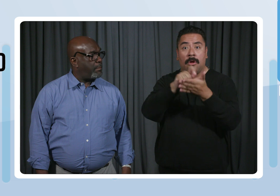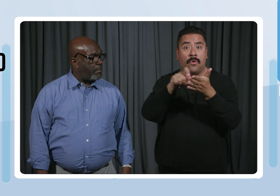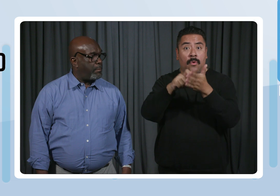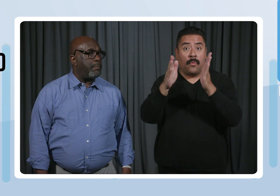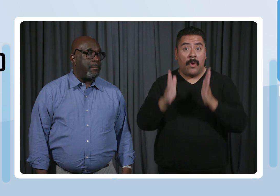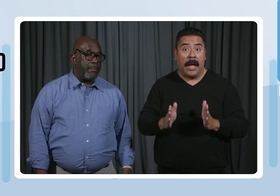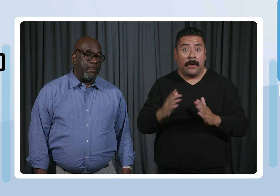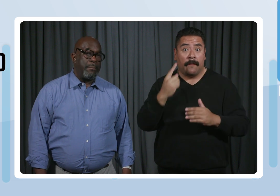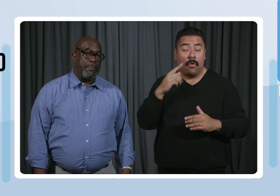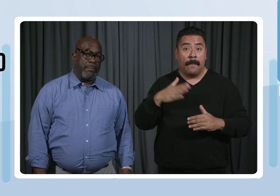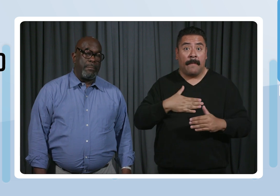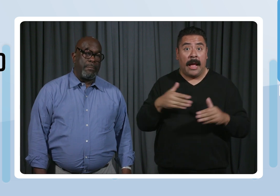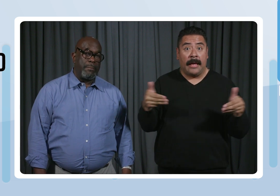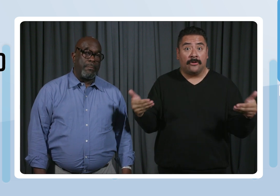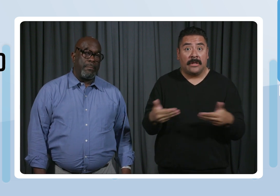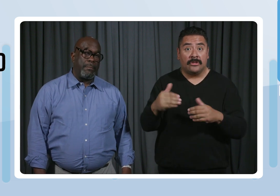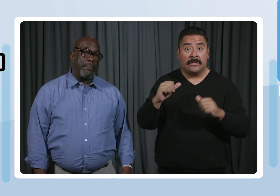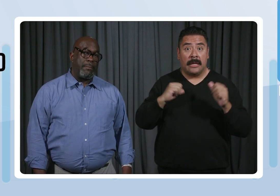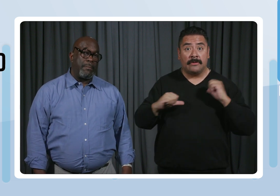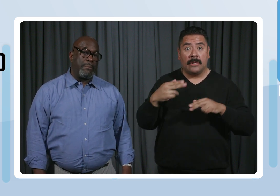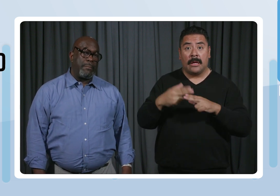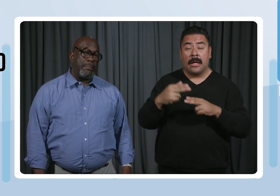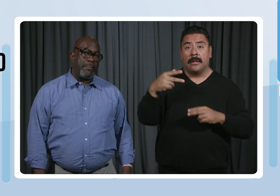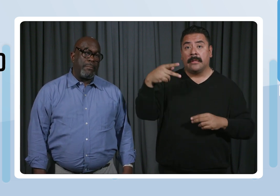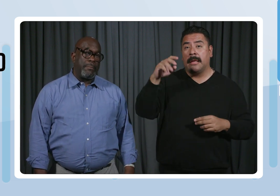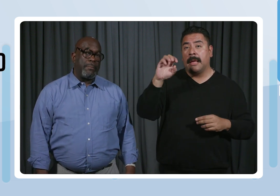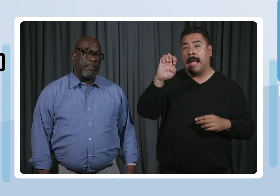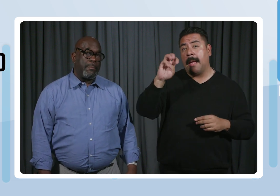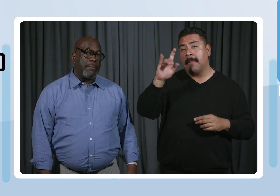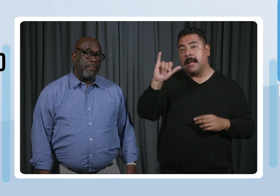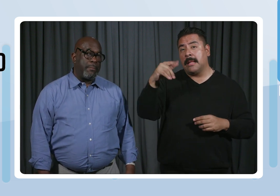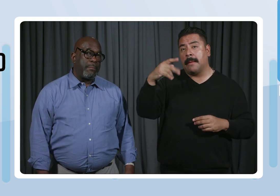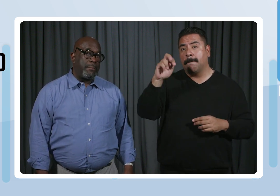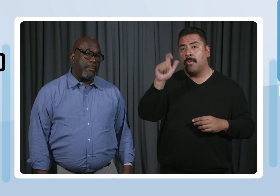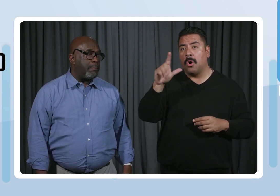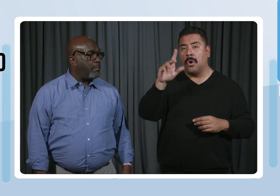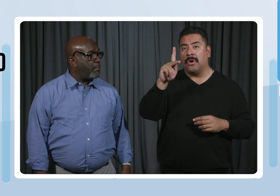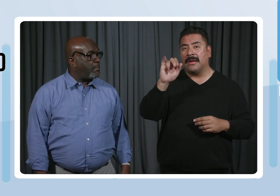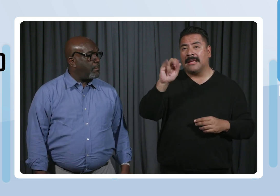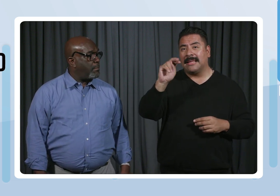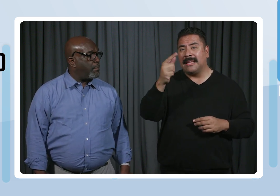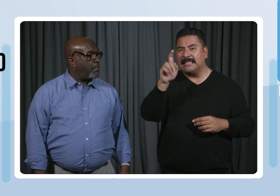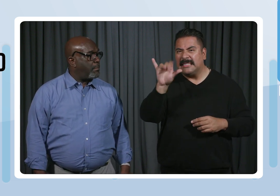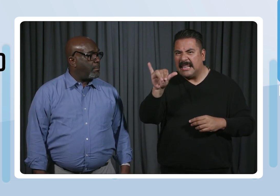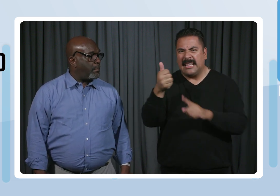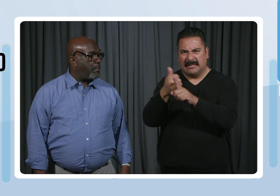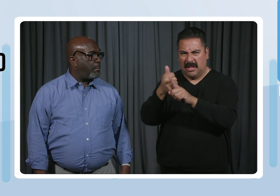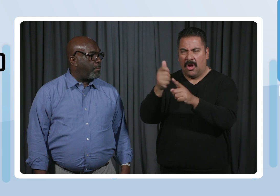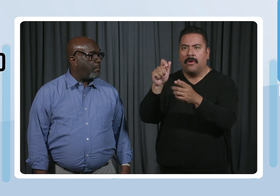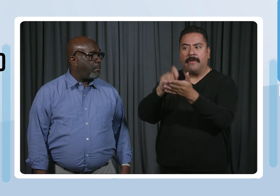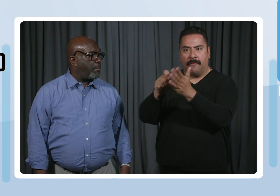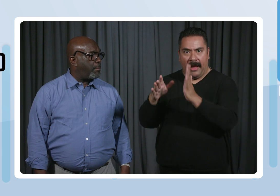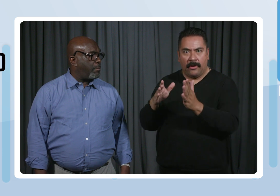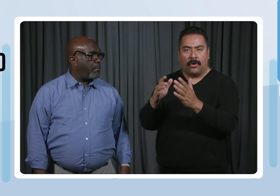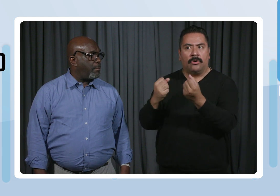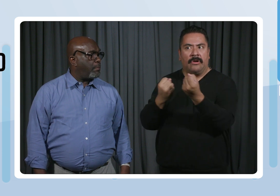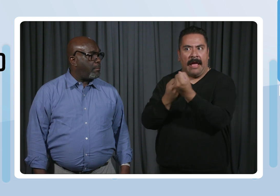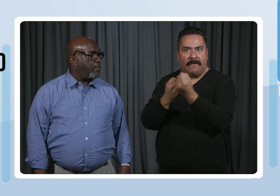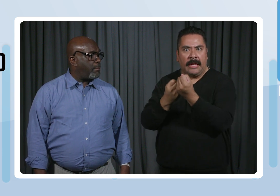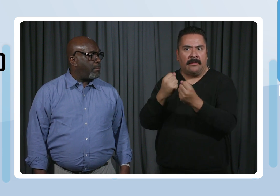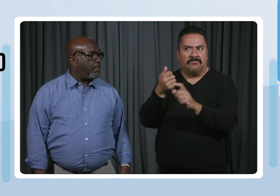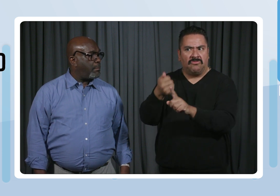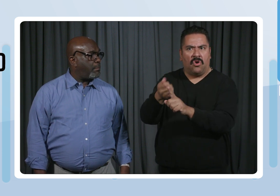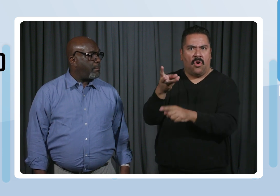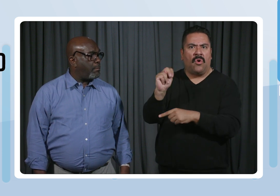my introductory episode, Emily Pearl Kingsley, who is an advocate in her own right, along with her son, came